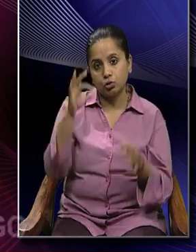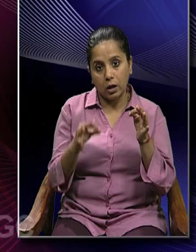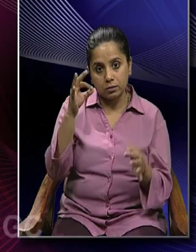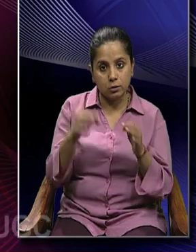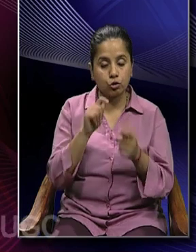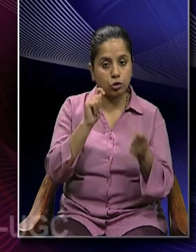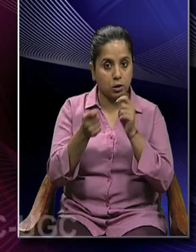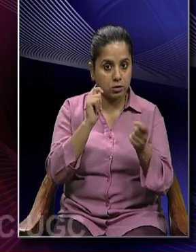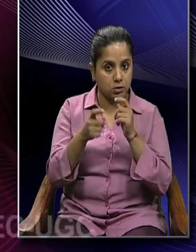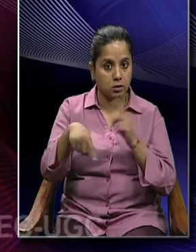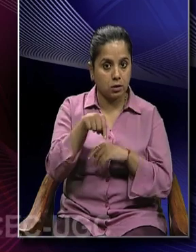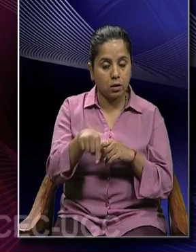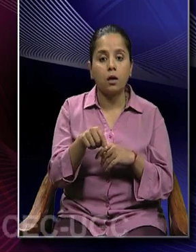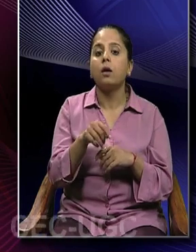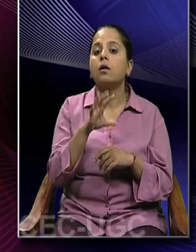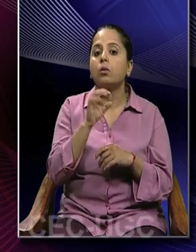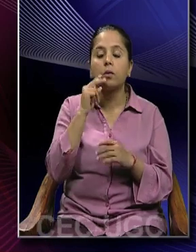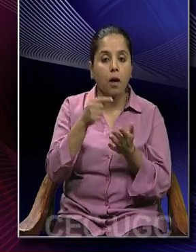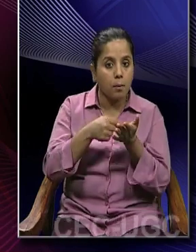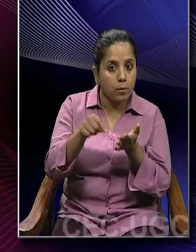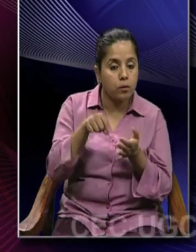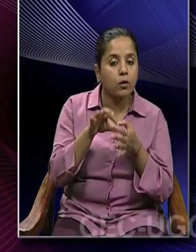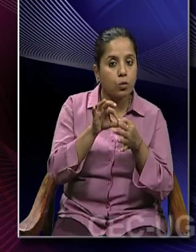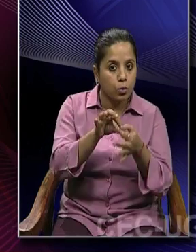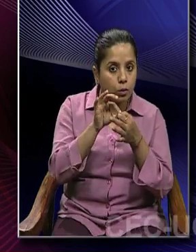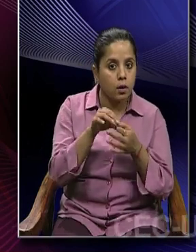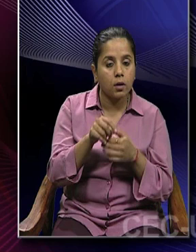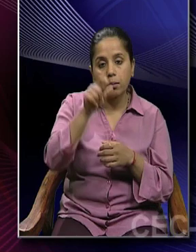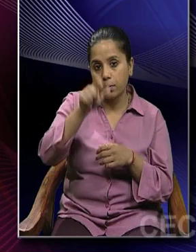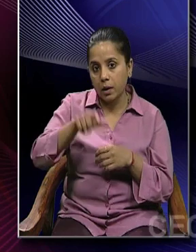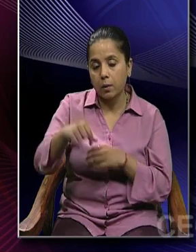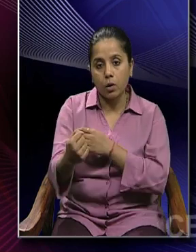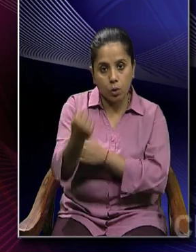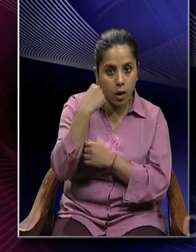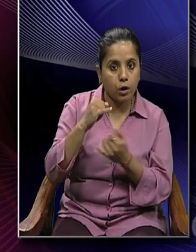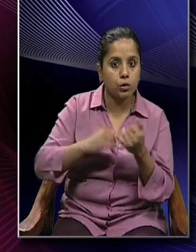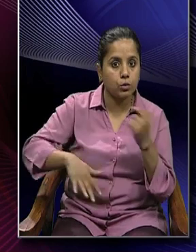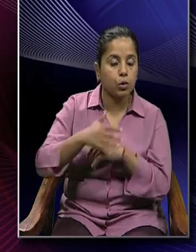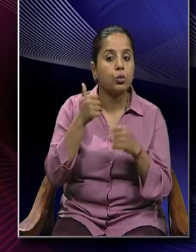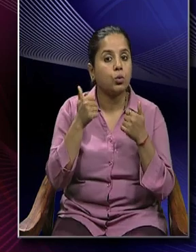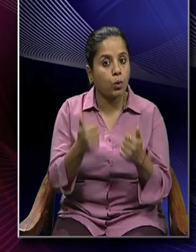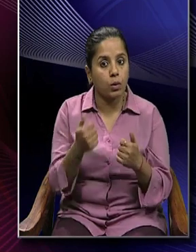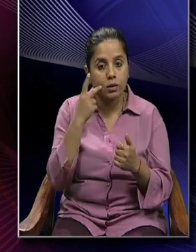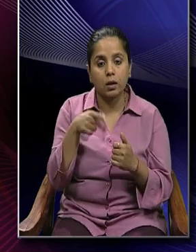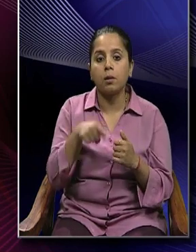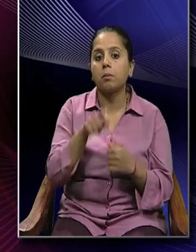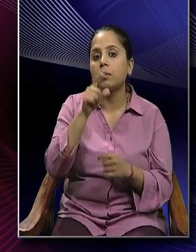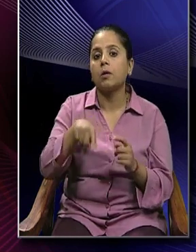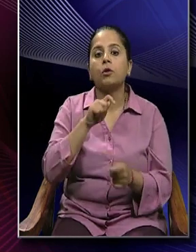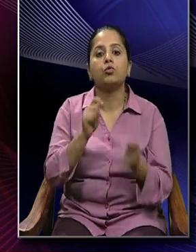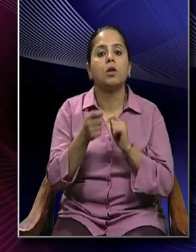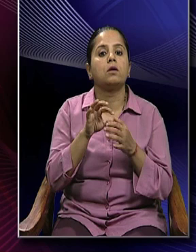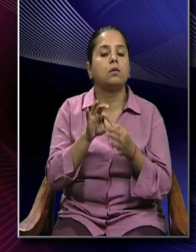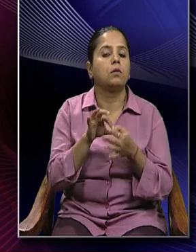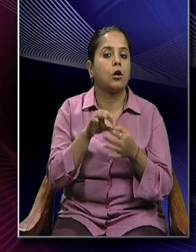amendments, they continue to redefine the relationship between the individual rights and the social good, and this kind of a changing relationship is